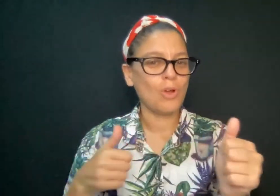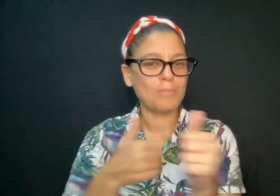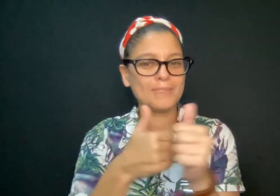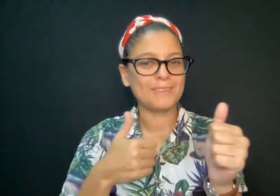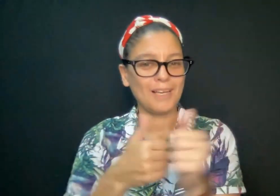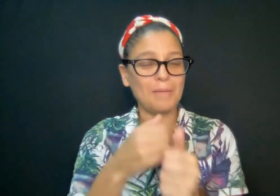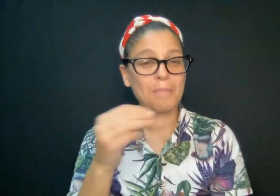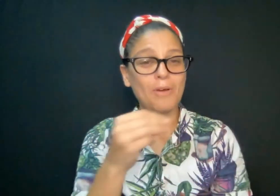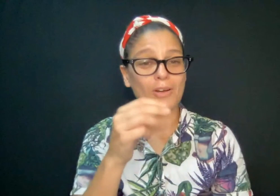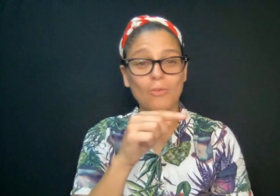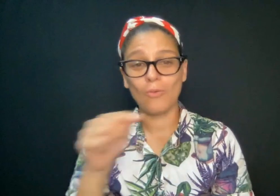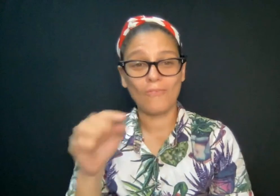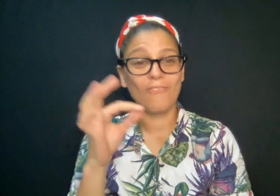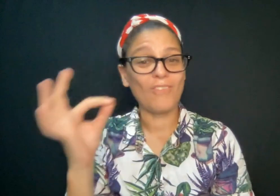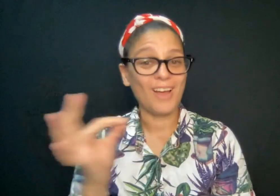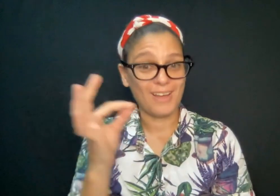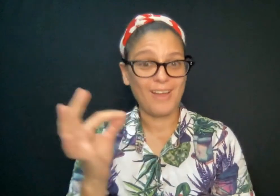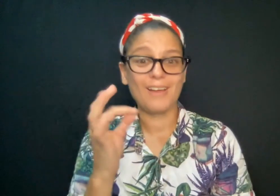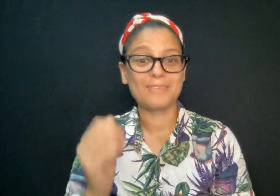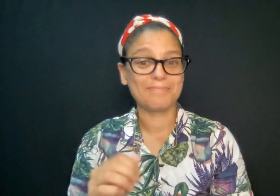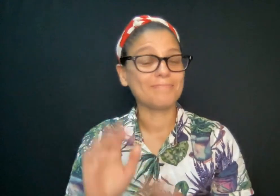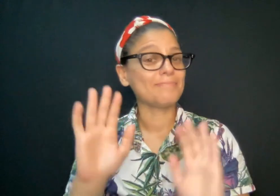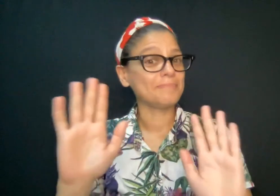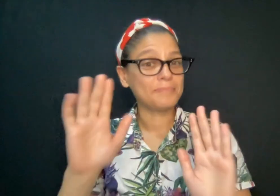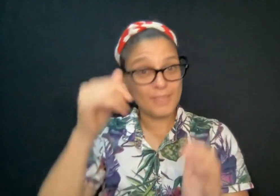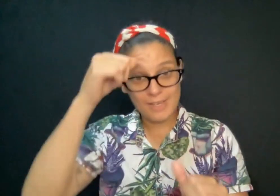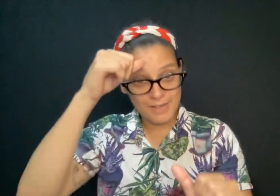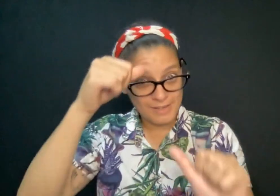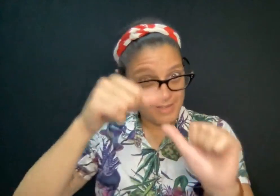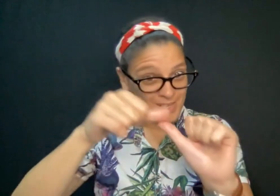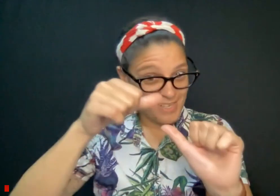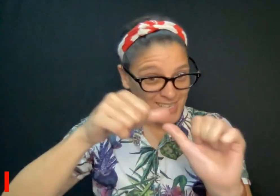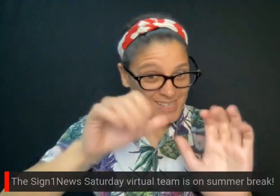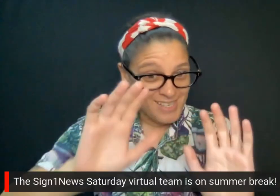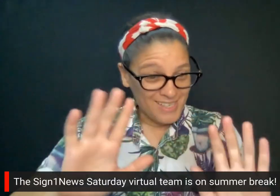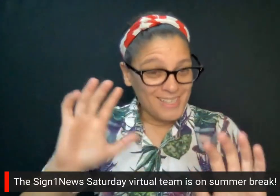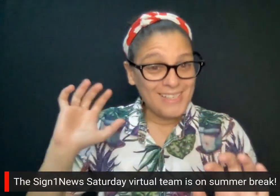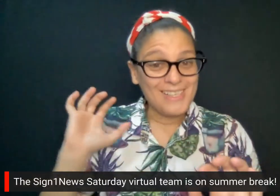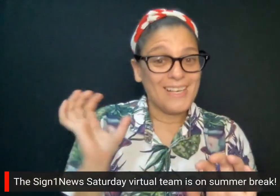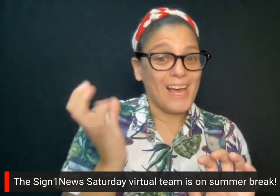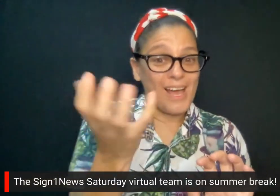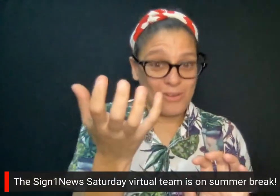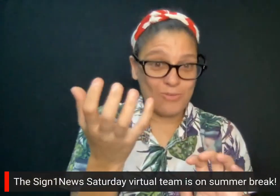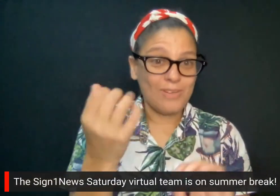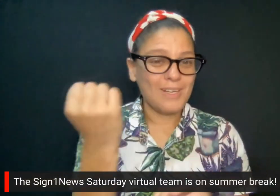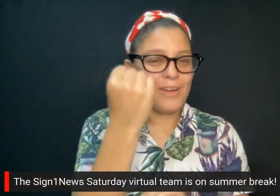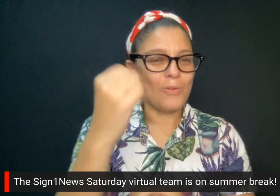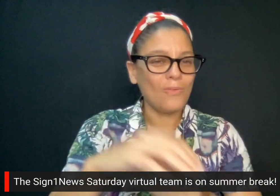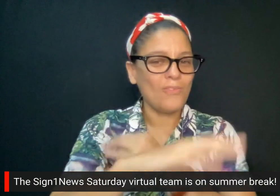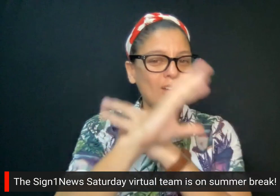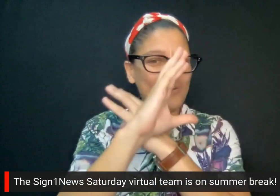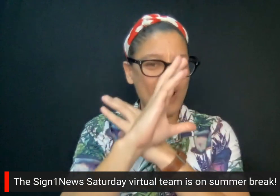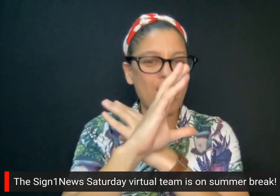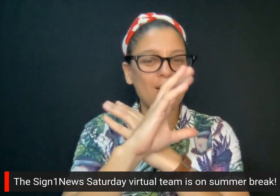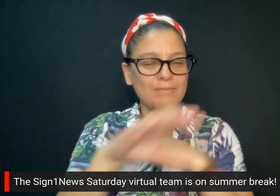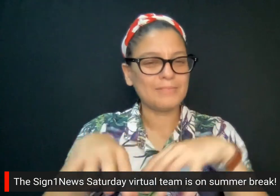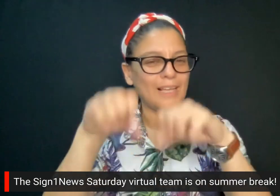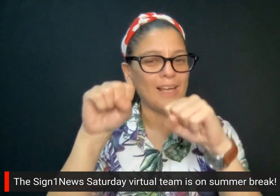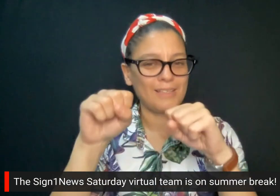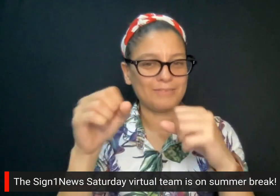Sign One News will be broadcasting updates Monday through Friday. And a reminder, the Sign One News